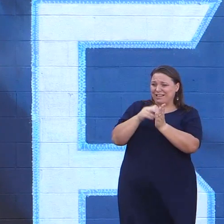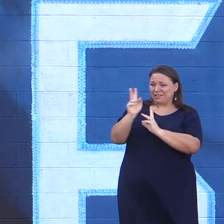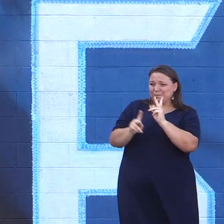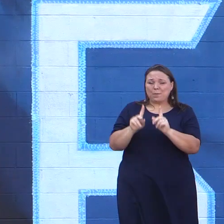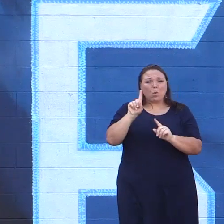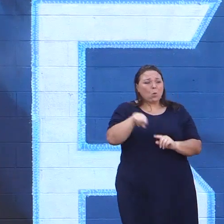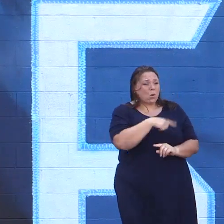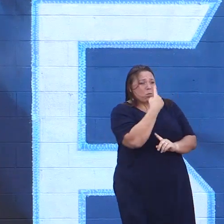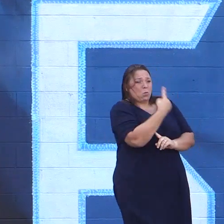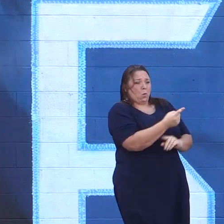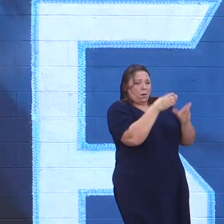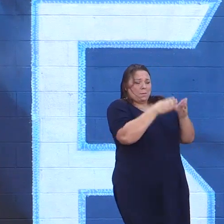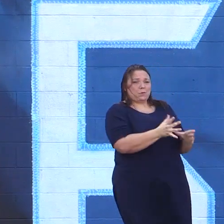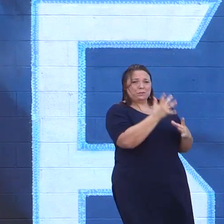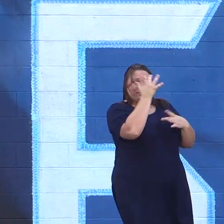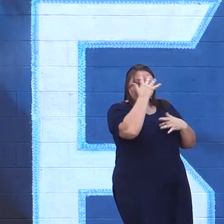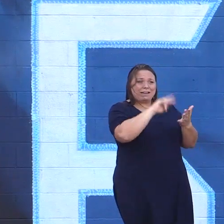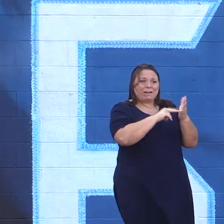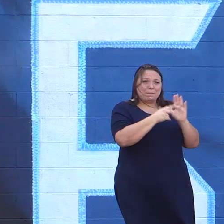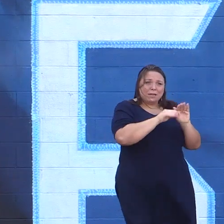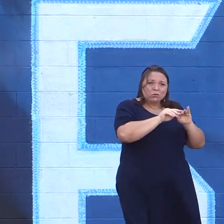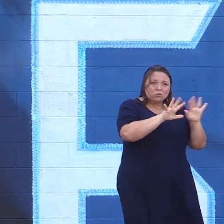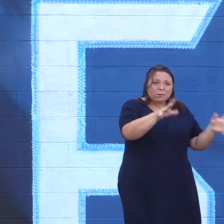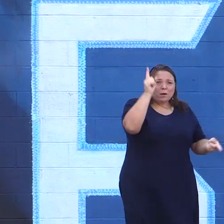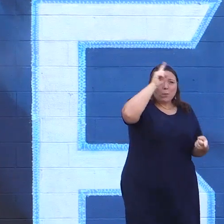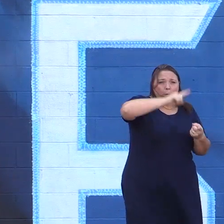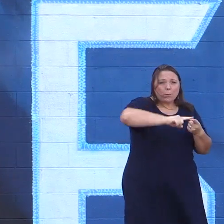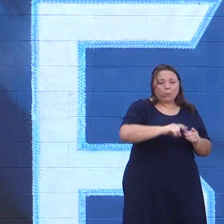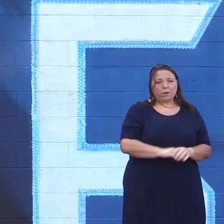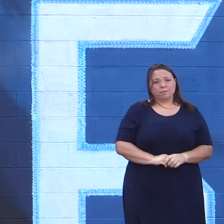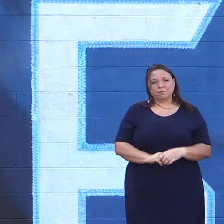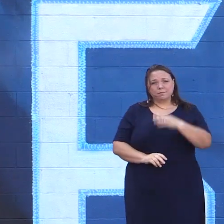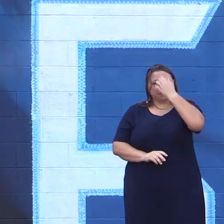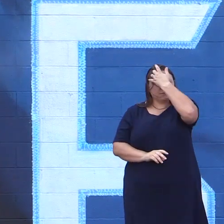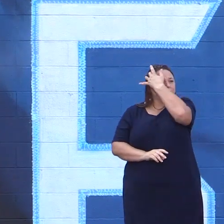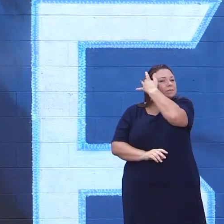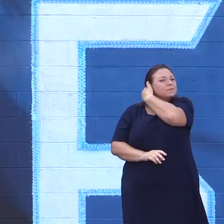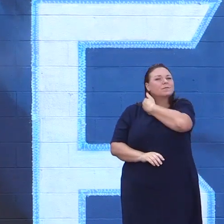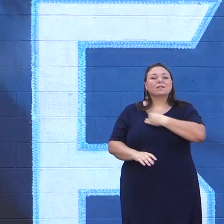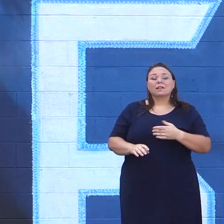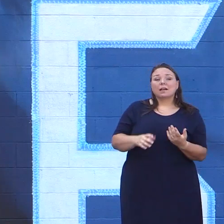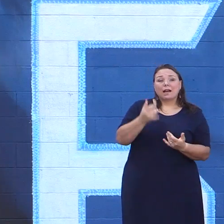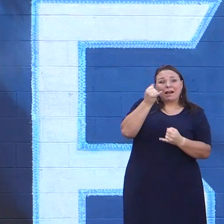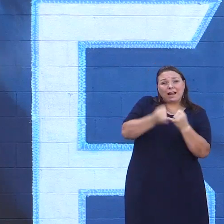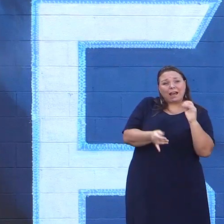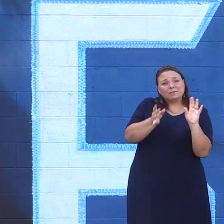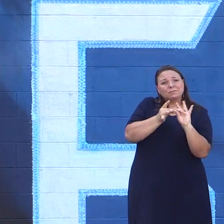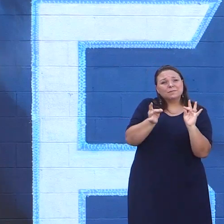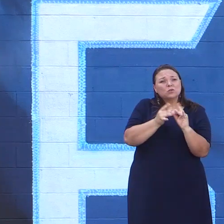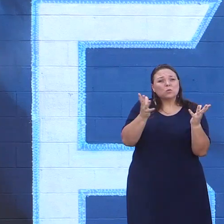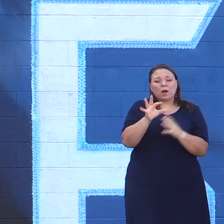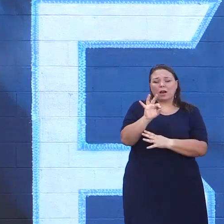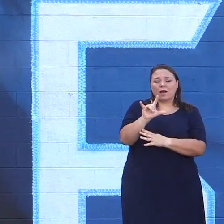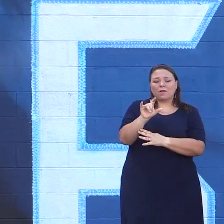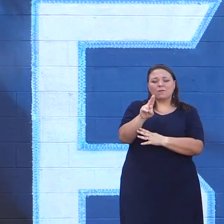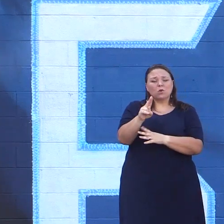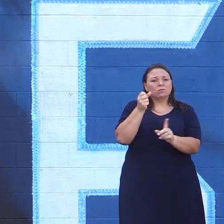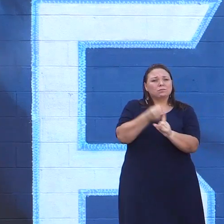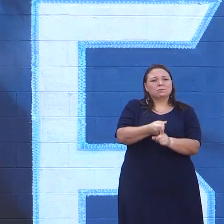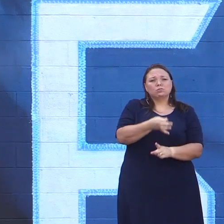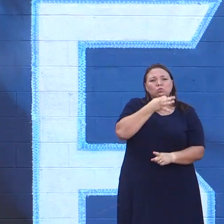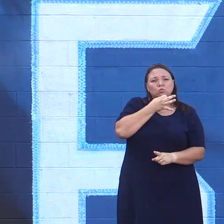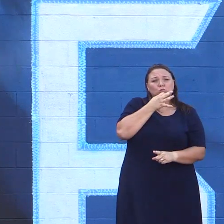infected, and the likelihood of transmission goes way, way down. The last thing I want to mention is the flu season is upon